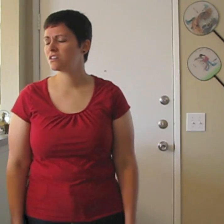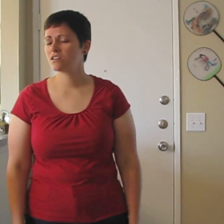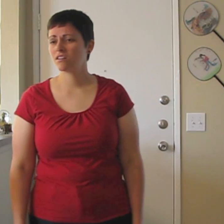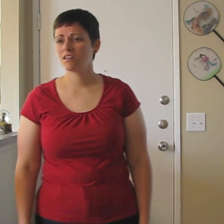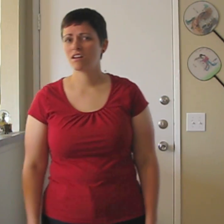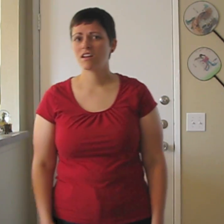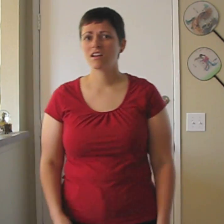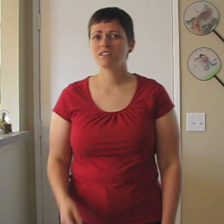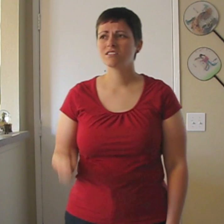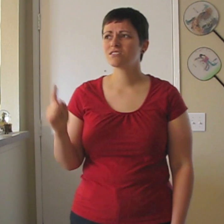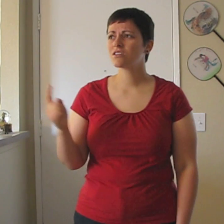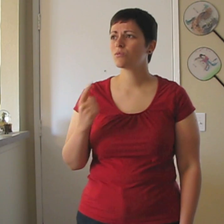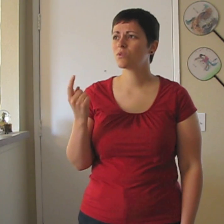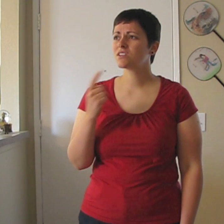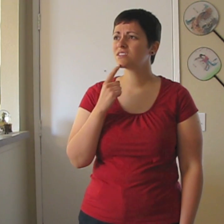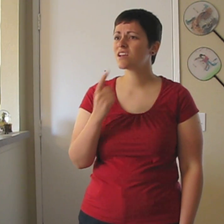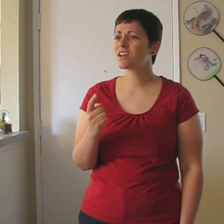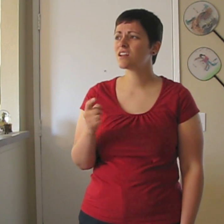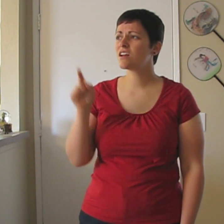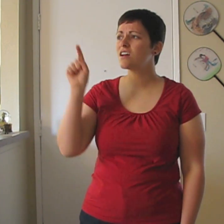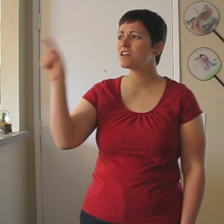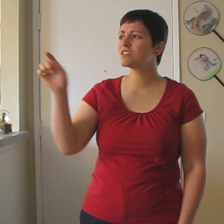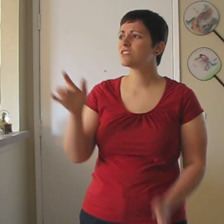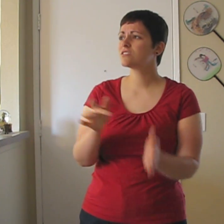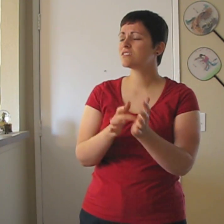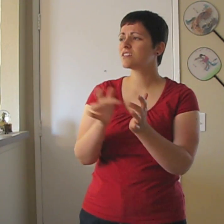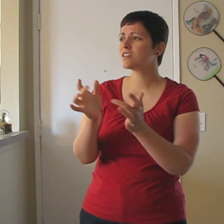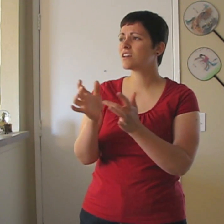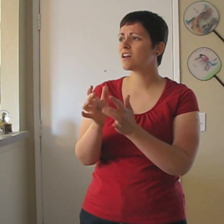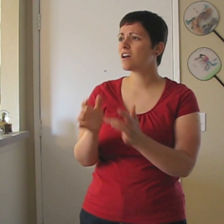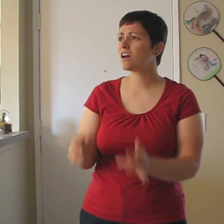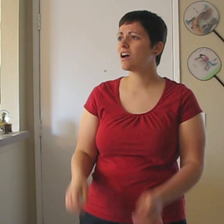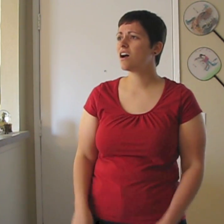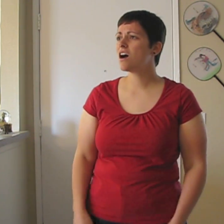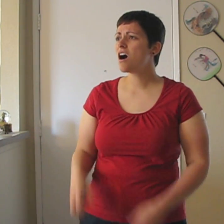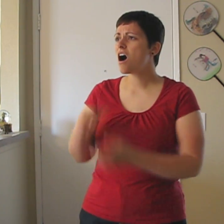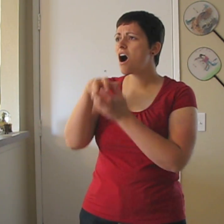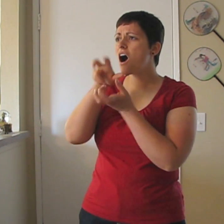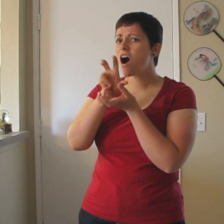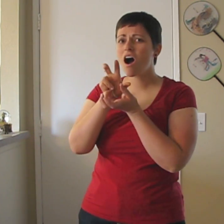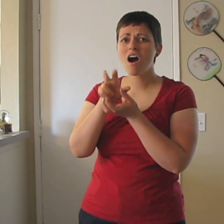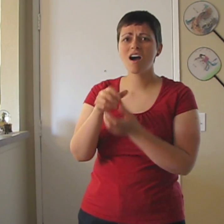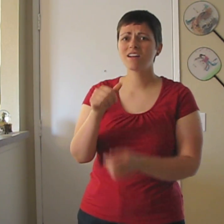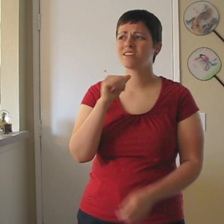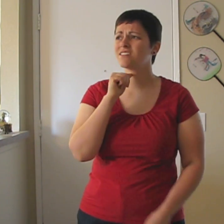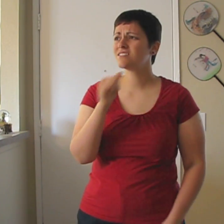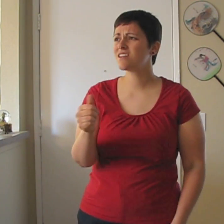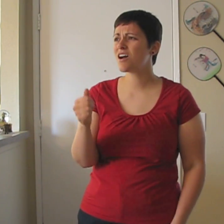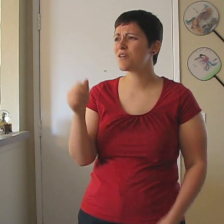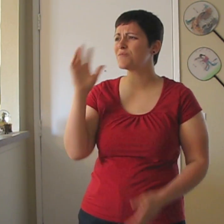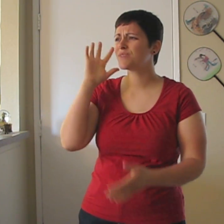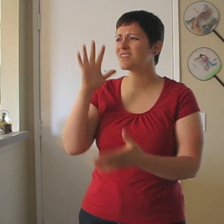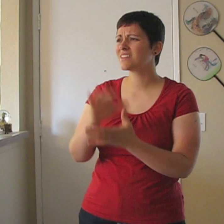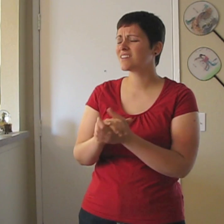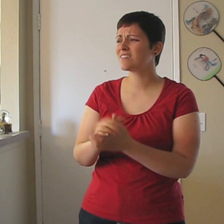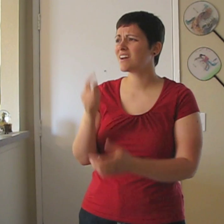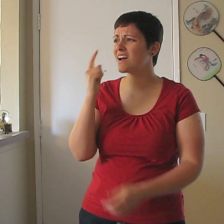crowd. Then someone said, there's Jesus, and I scarce